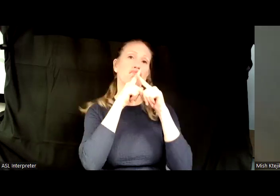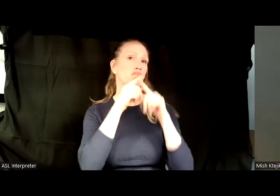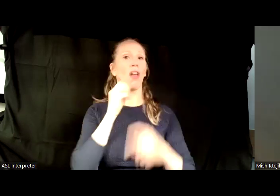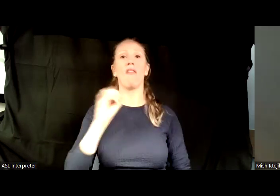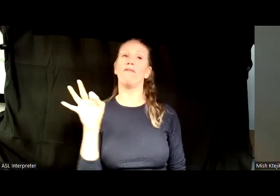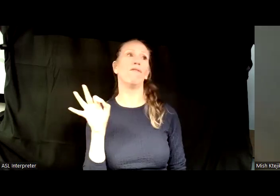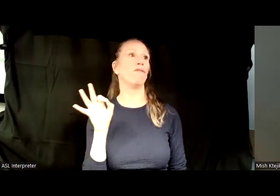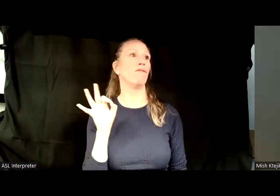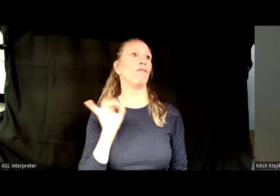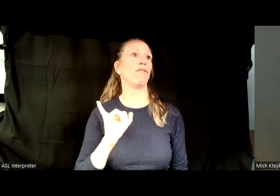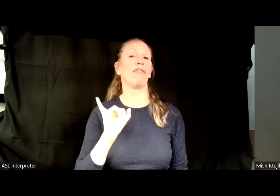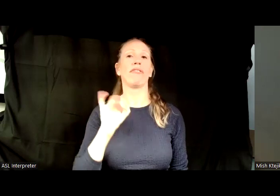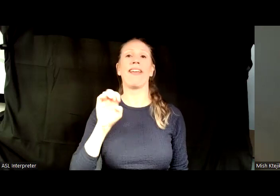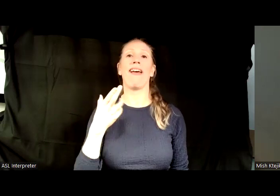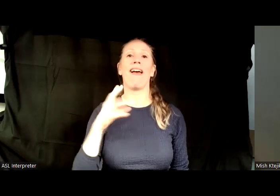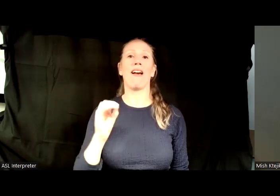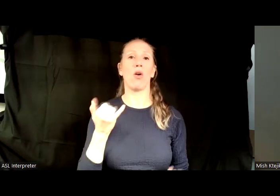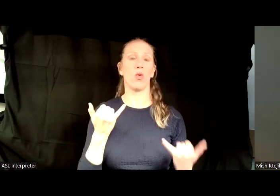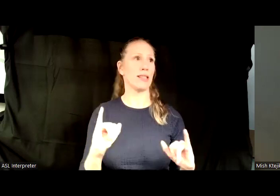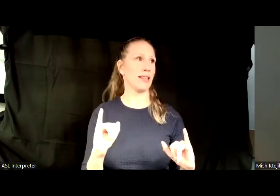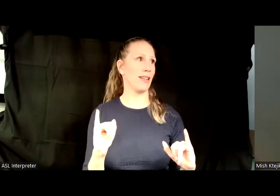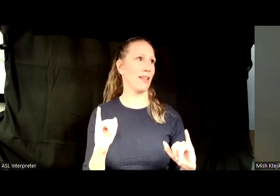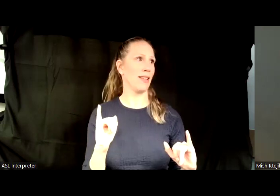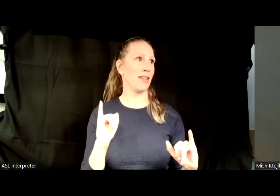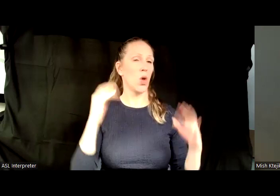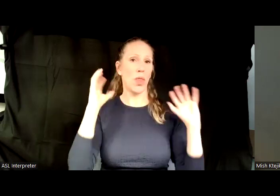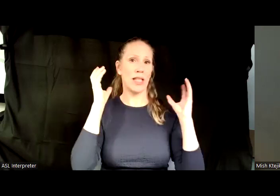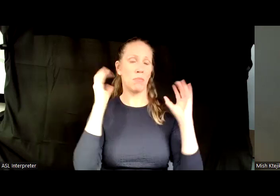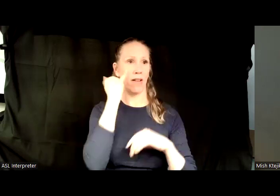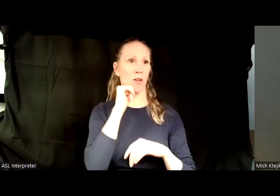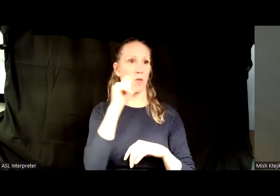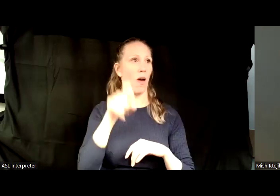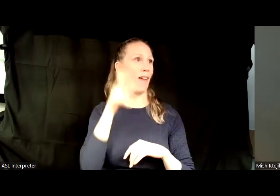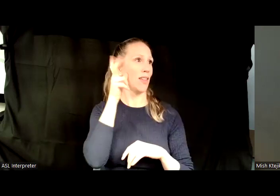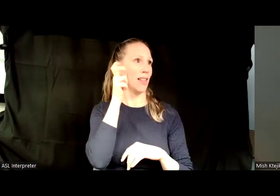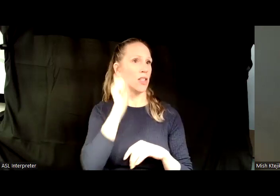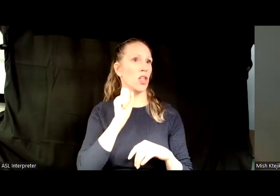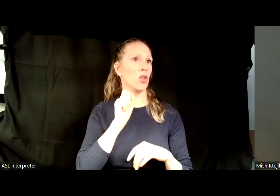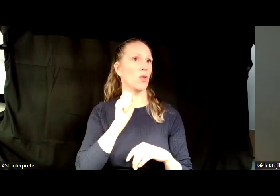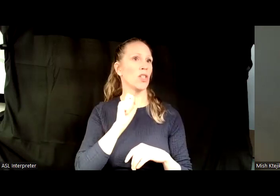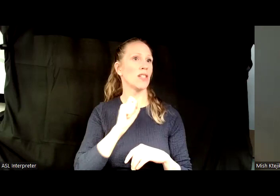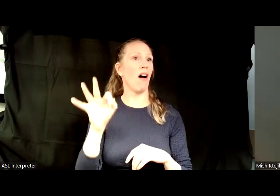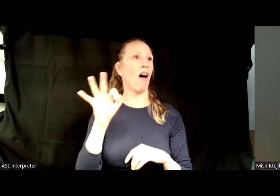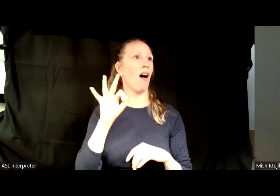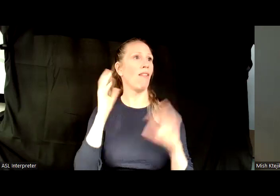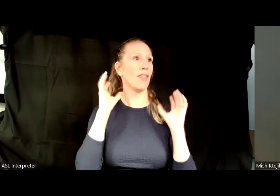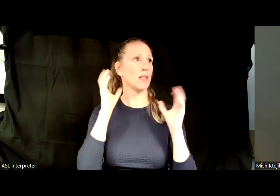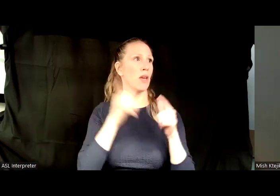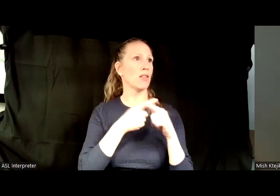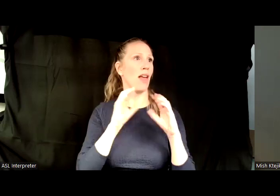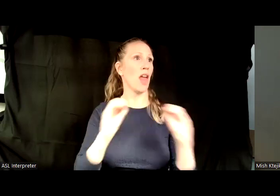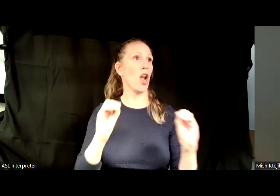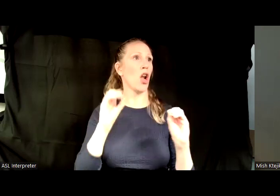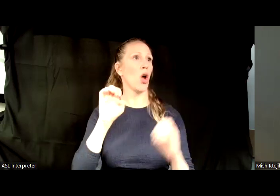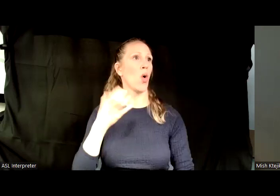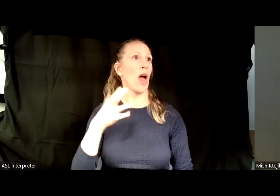It's off. So this one, the speakers, if you don't need to listen to it, you can just turn it off. Then you won't have